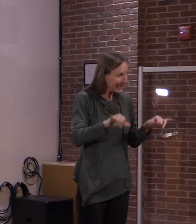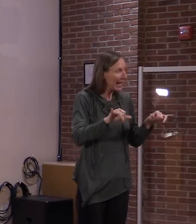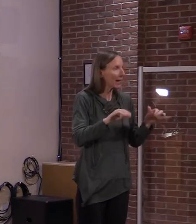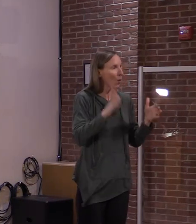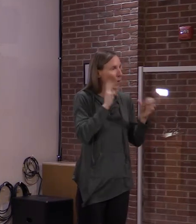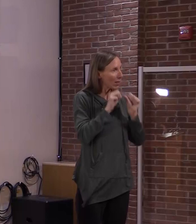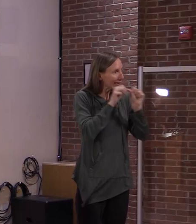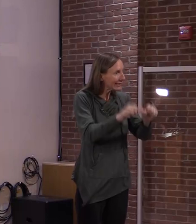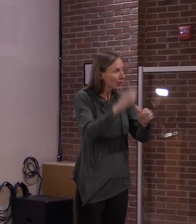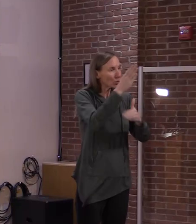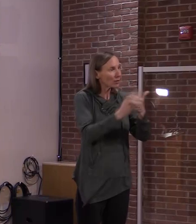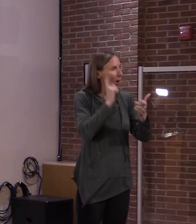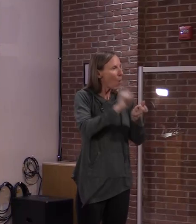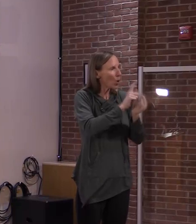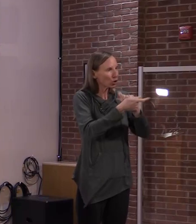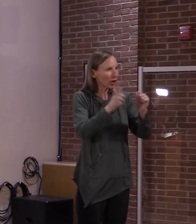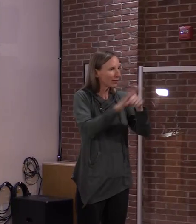other?